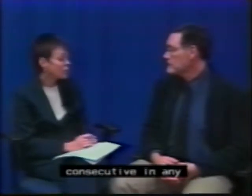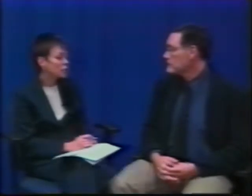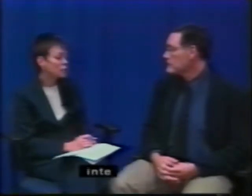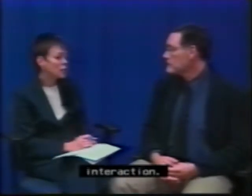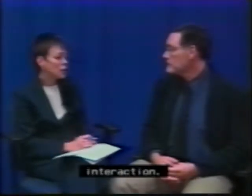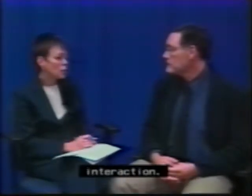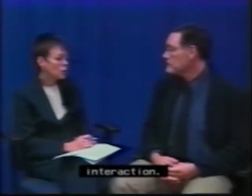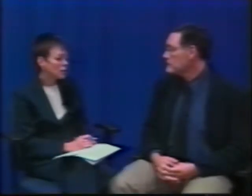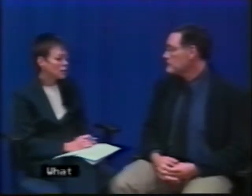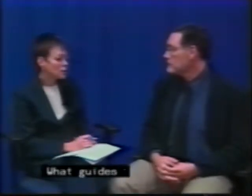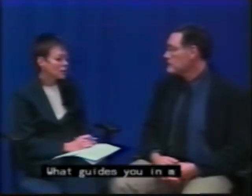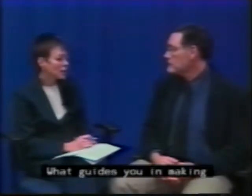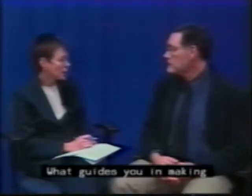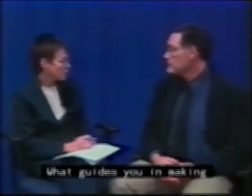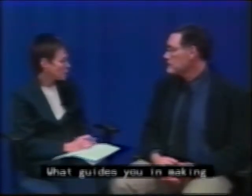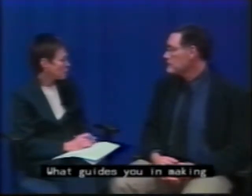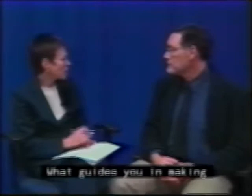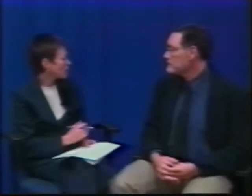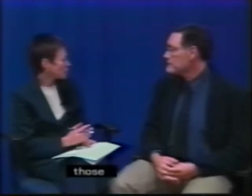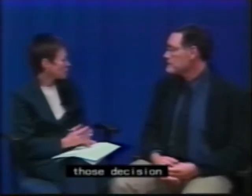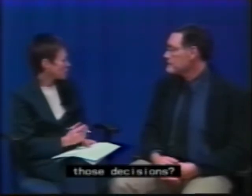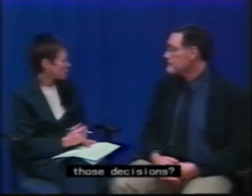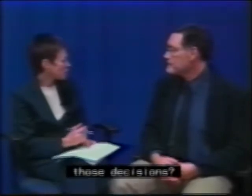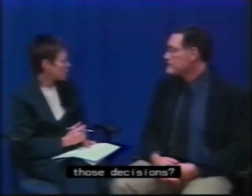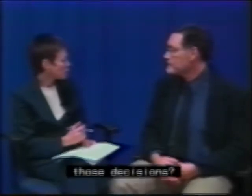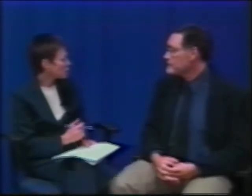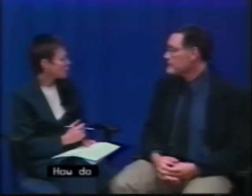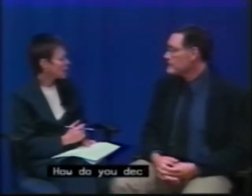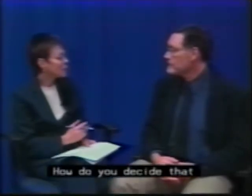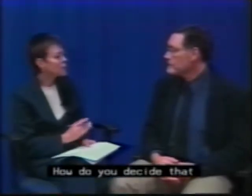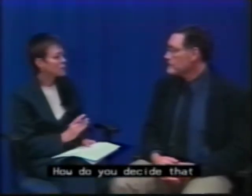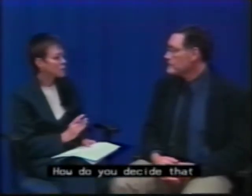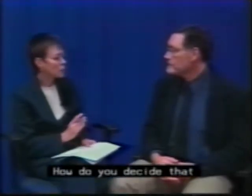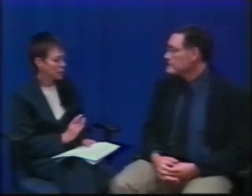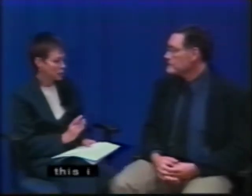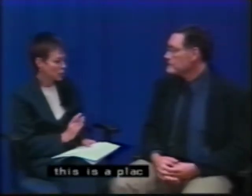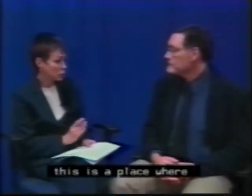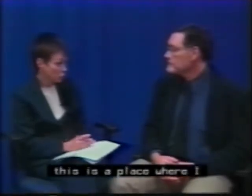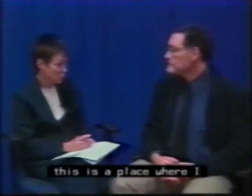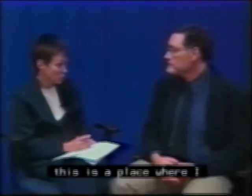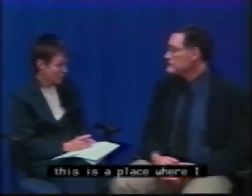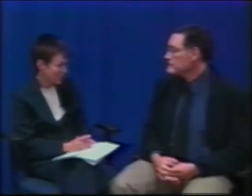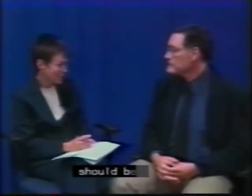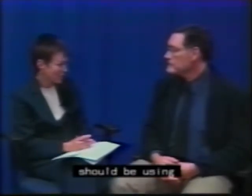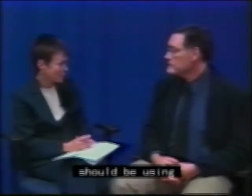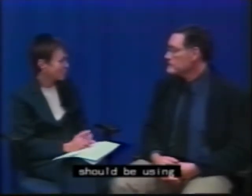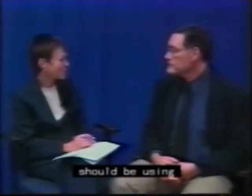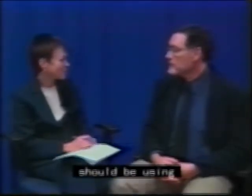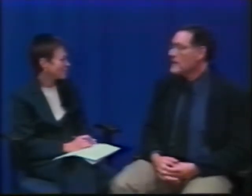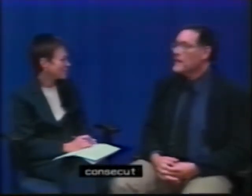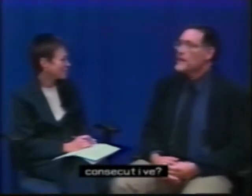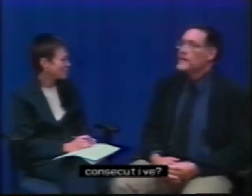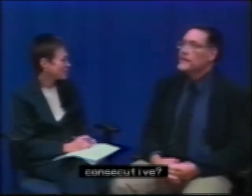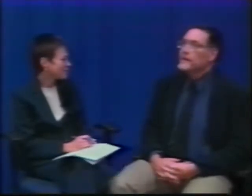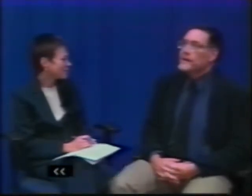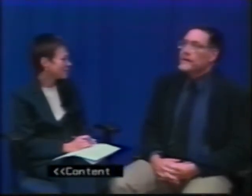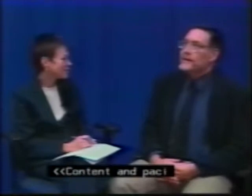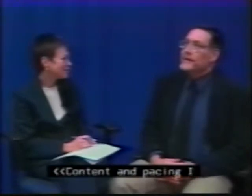interaction. What guides you in making those decisions? How do you decide that this is a place where I should be using consecutive?